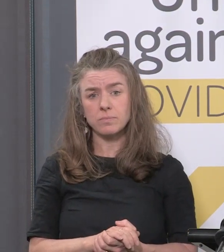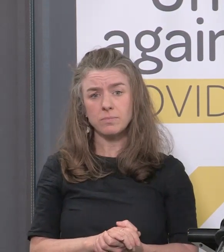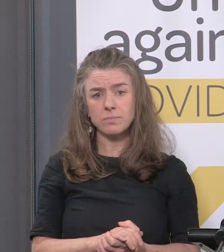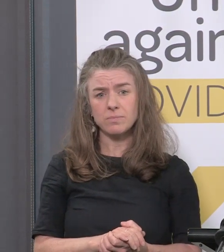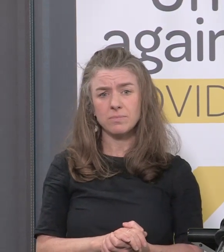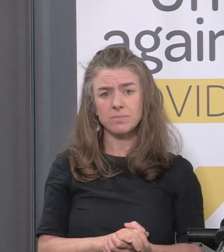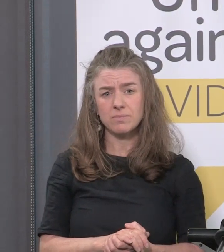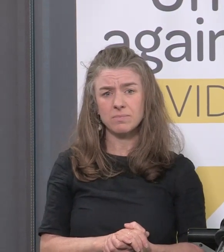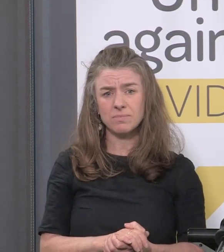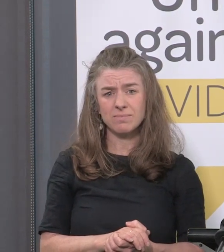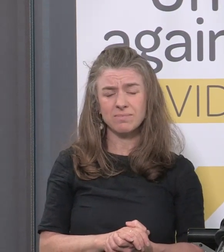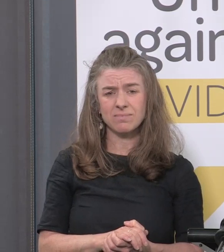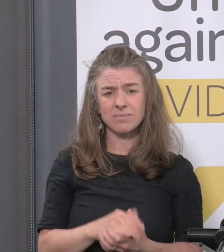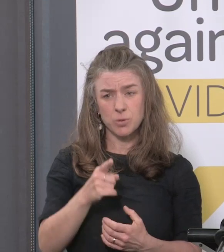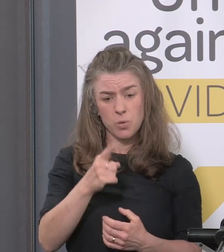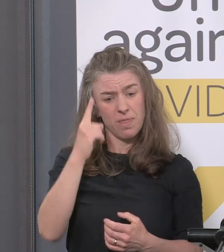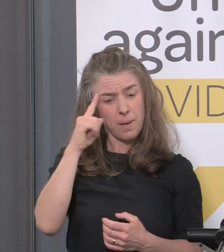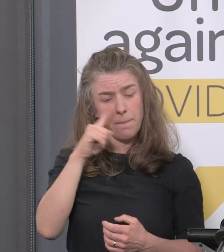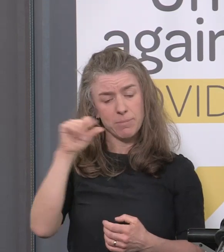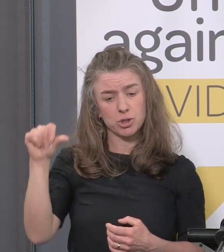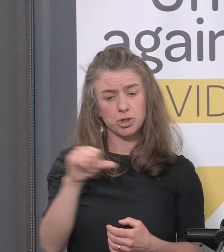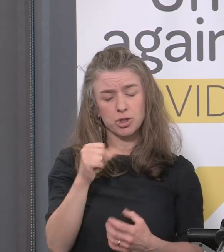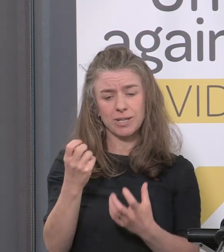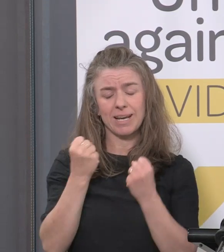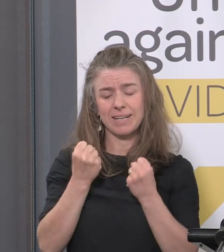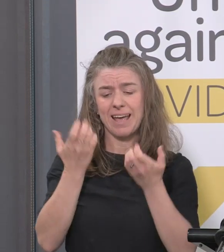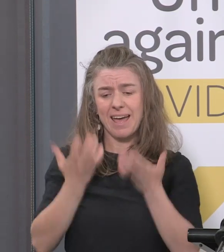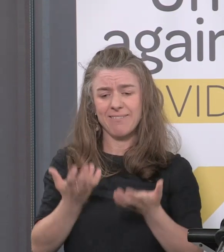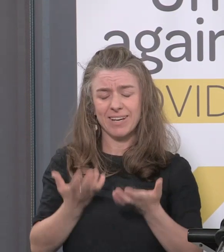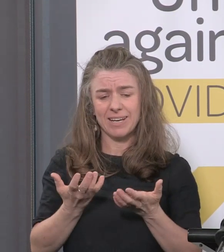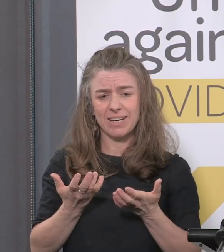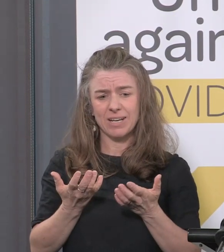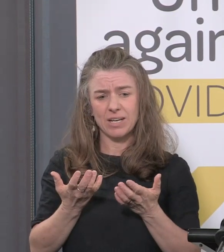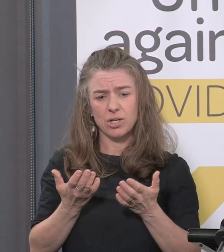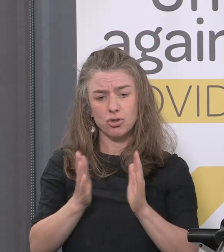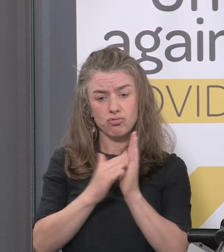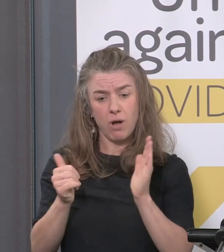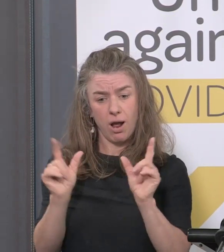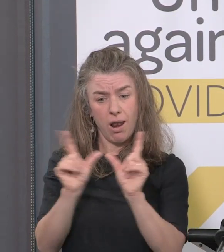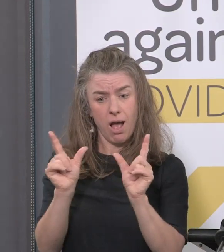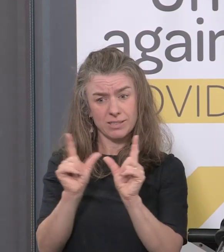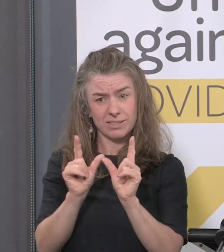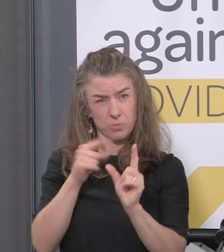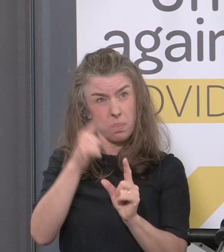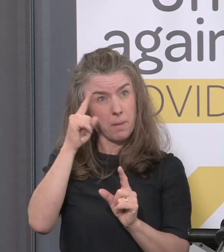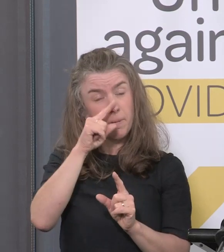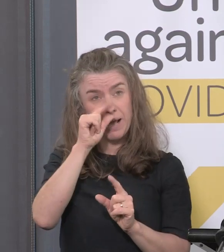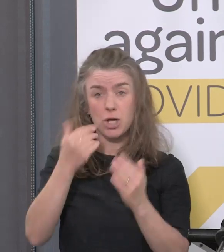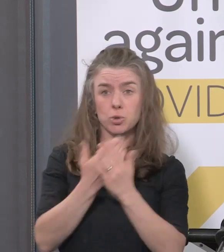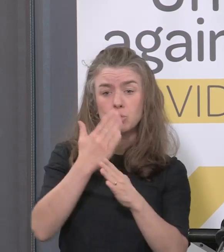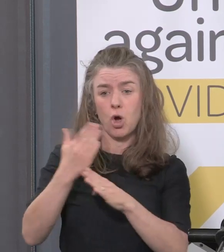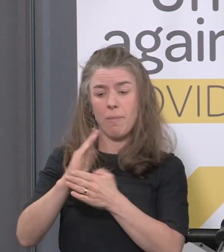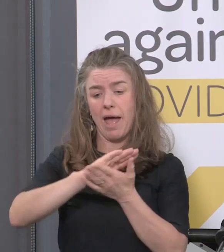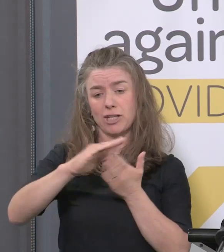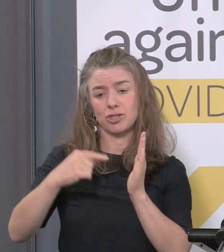a heavy truck driver's license? There's a lot of people facing job losses. Is that something that you recommend to fill some gaps? Look,